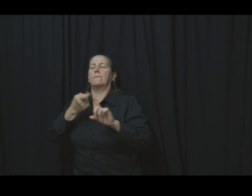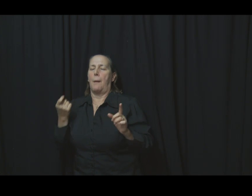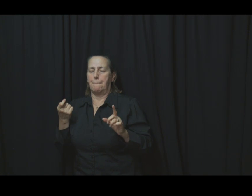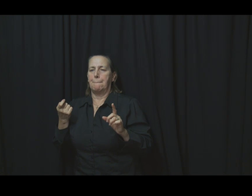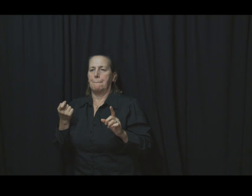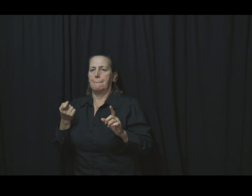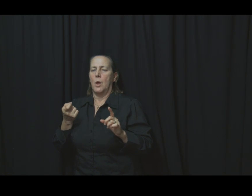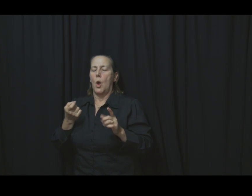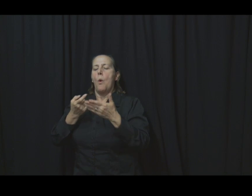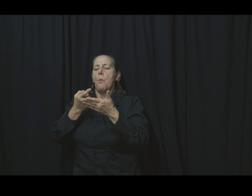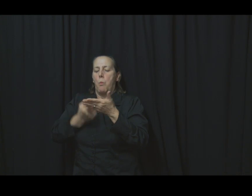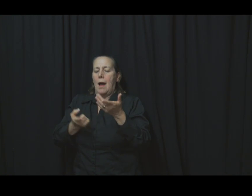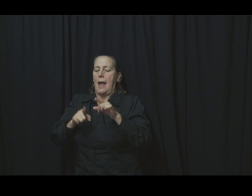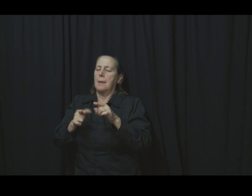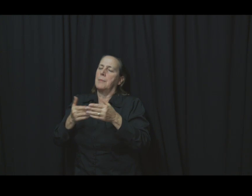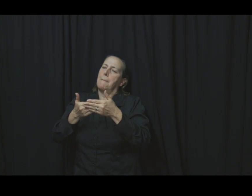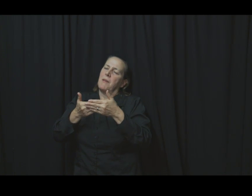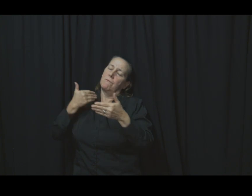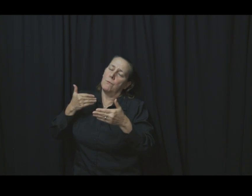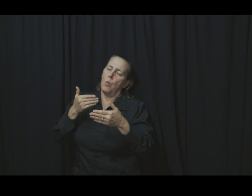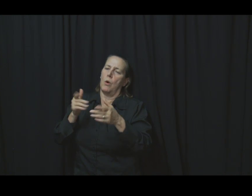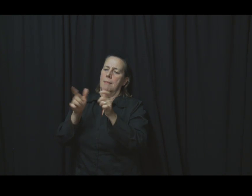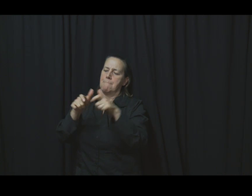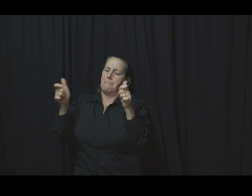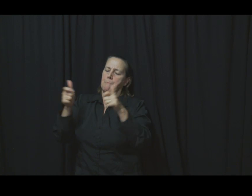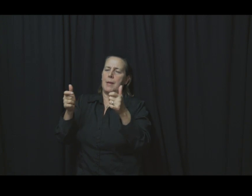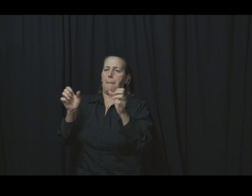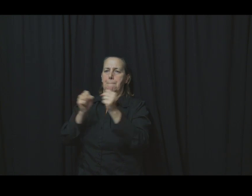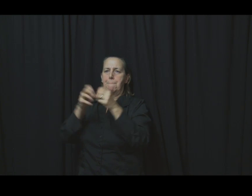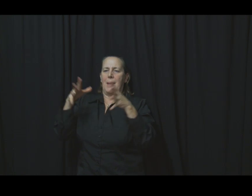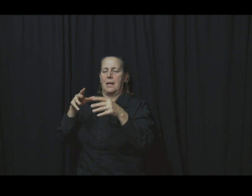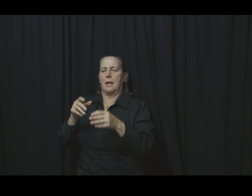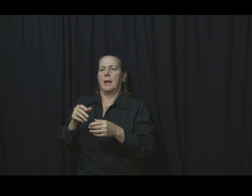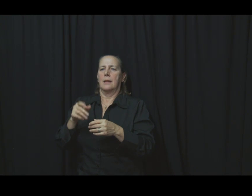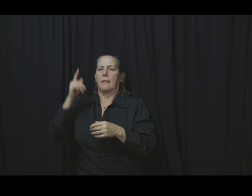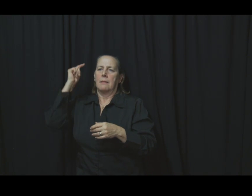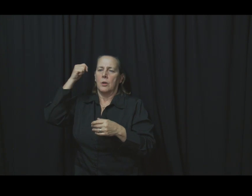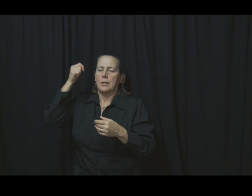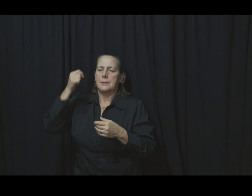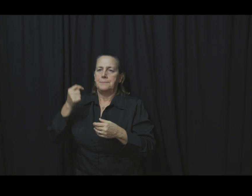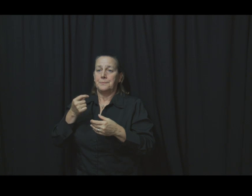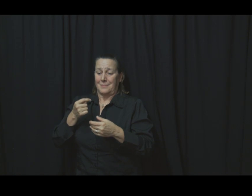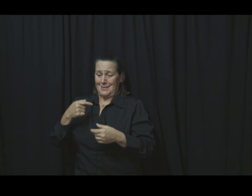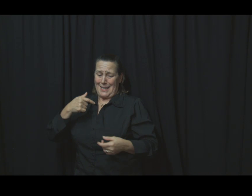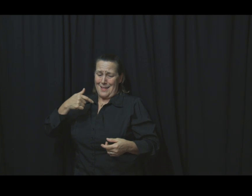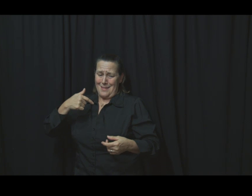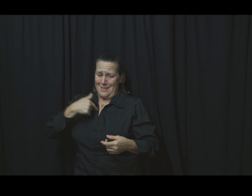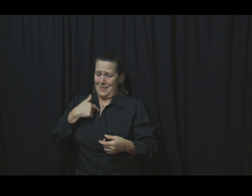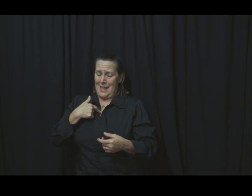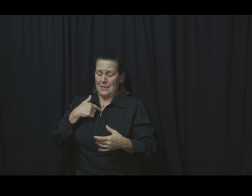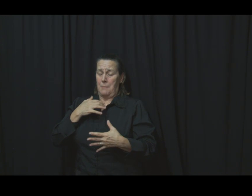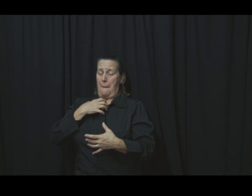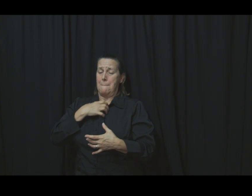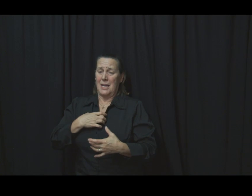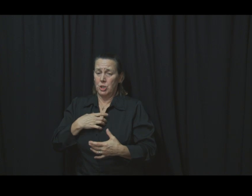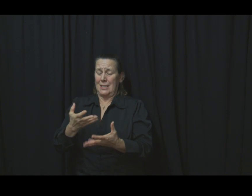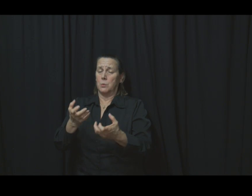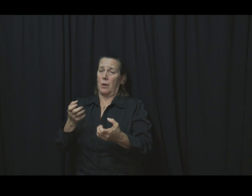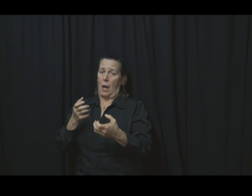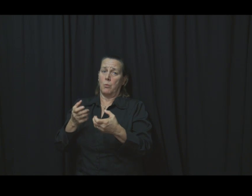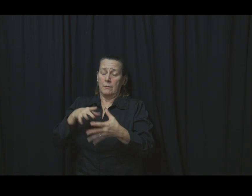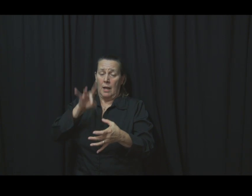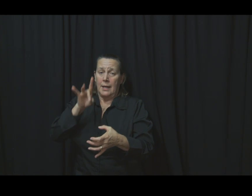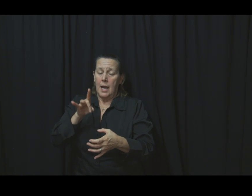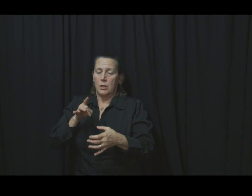What was before the Big Bang? To us, this is wonderful and charming and compelling. This is what makes us get up and go to work every day, is to try to